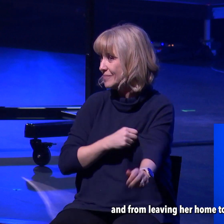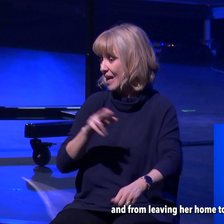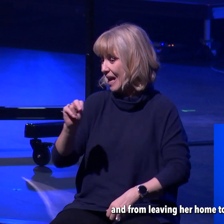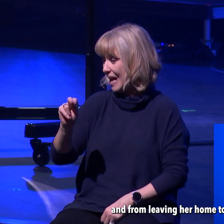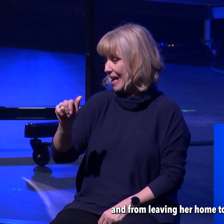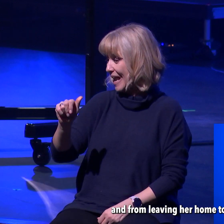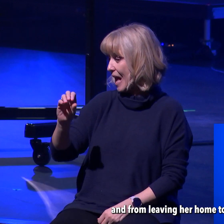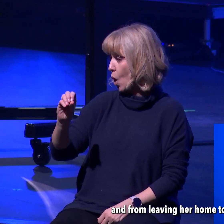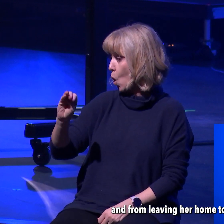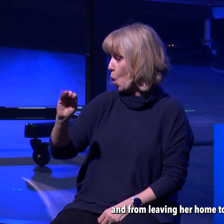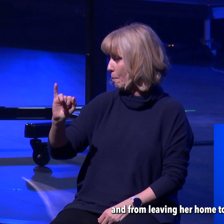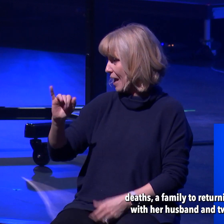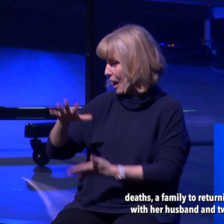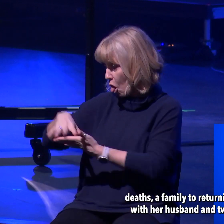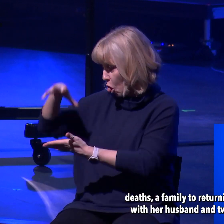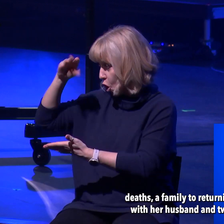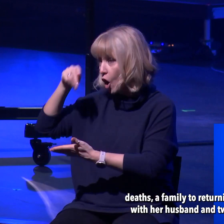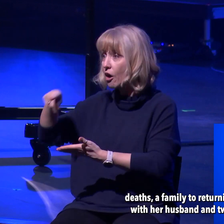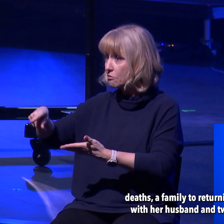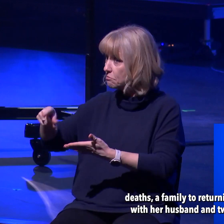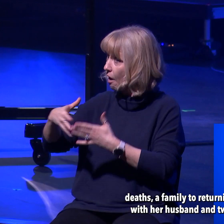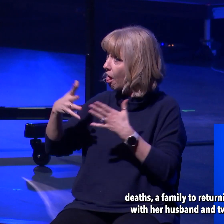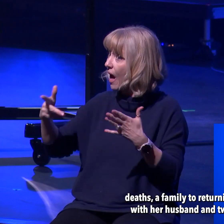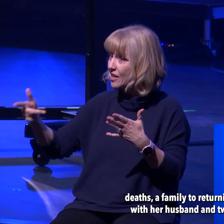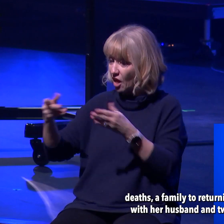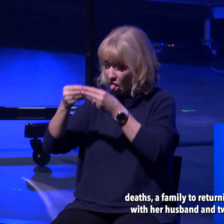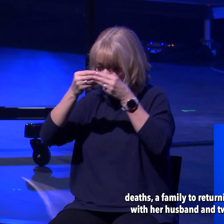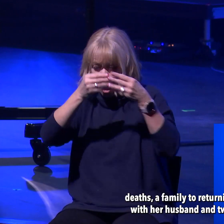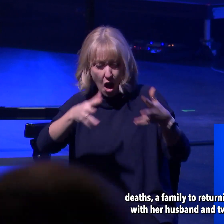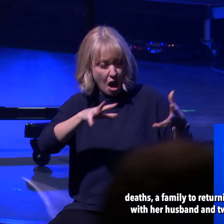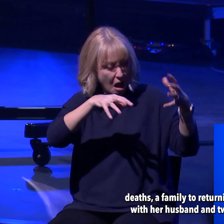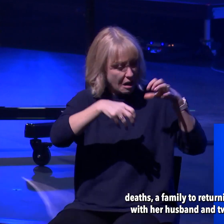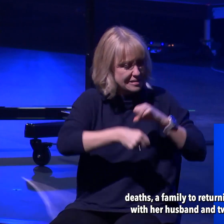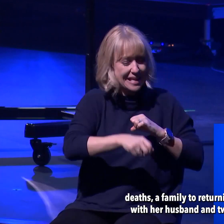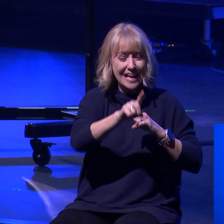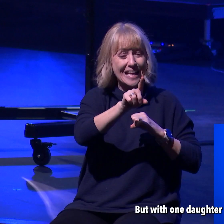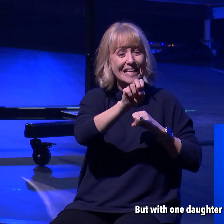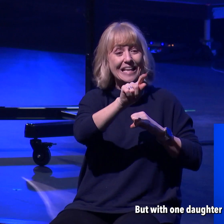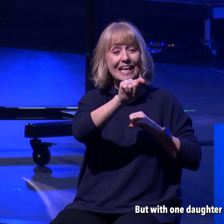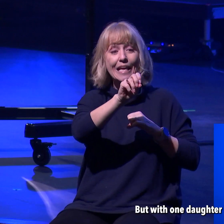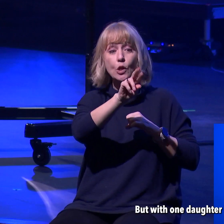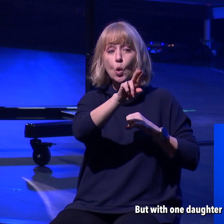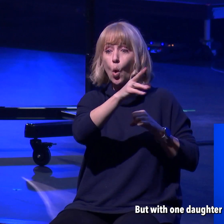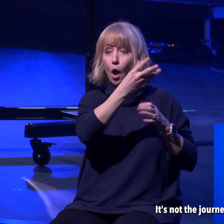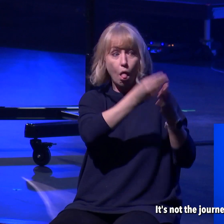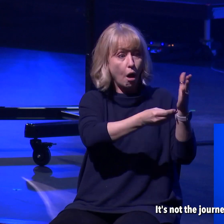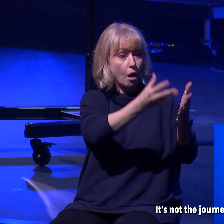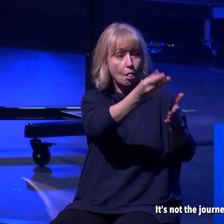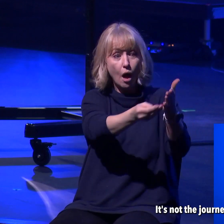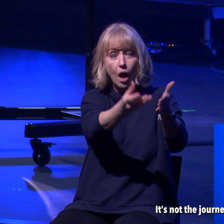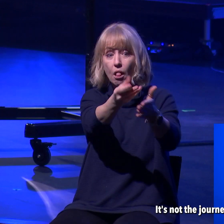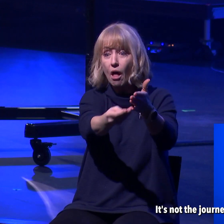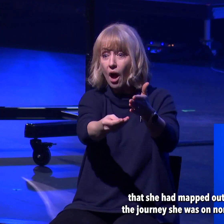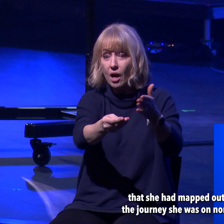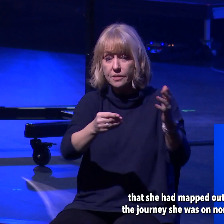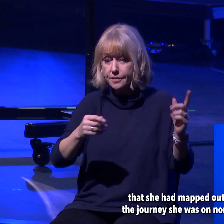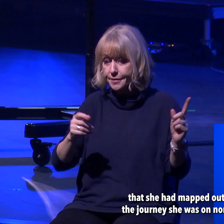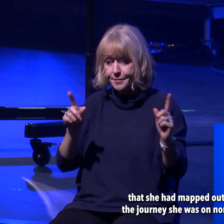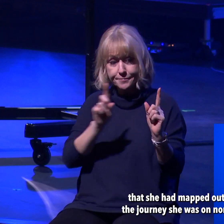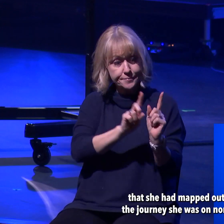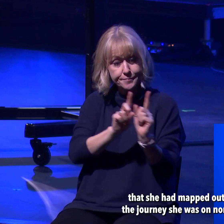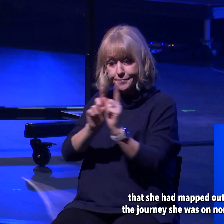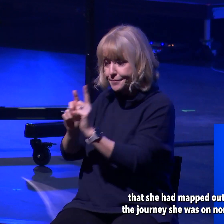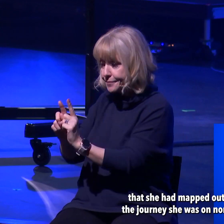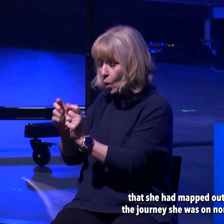And from leaving her home to unexpected deaths of family to returning home with not her husband and 2 sons, but with 1 daughter-in-law, it's not the journey that she had